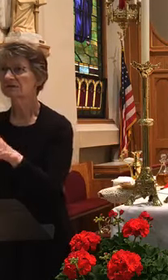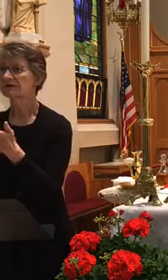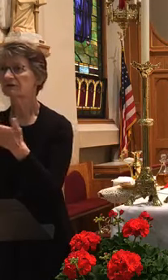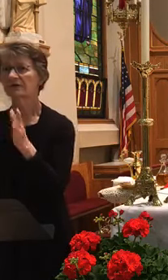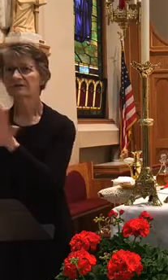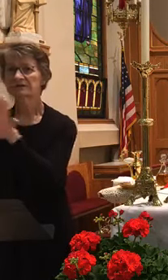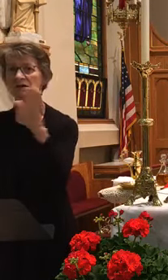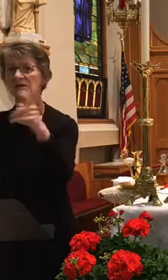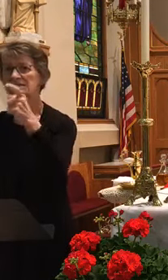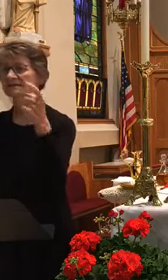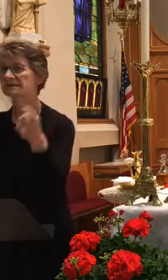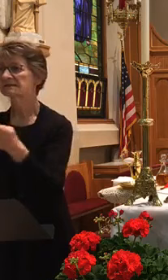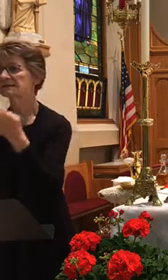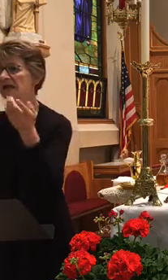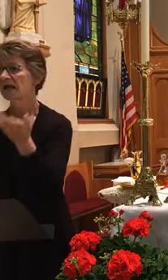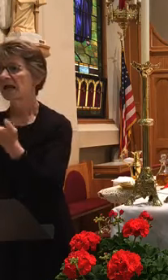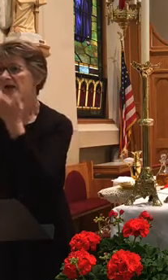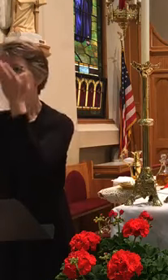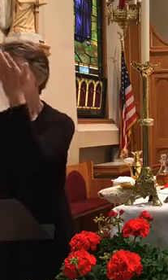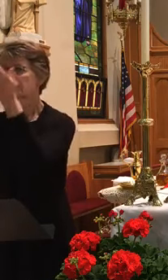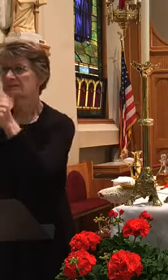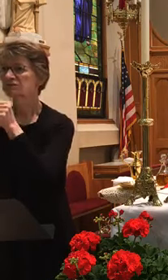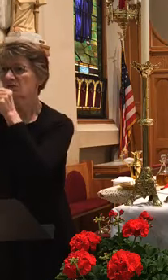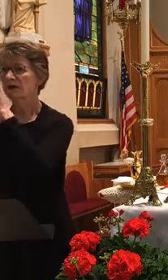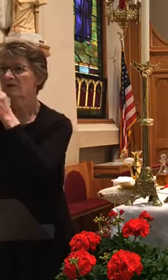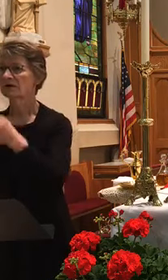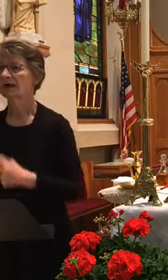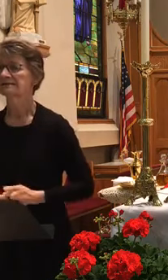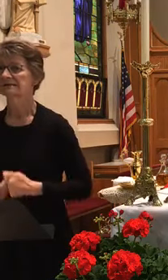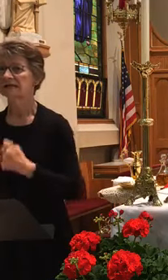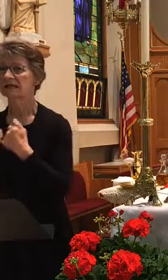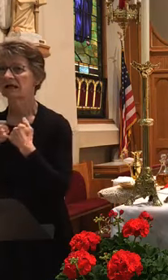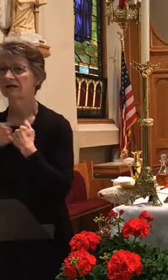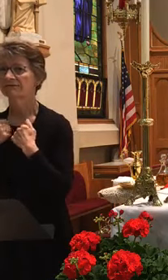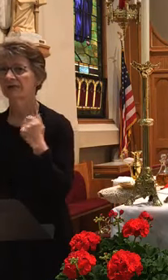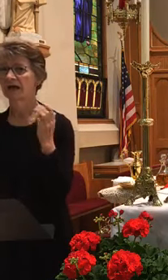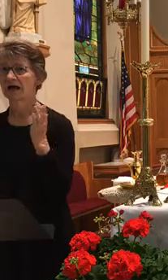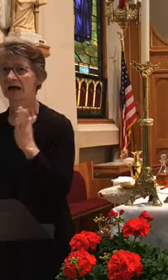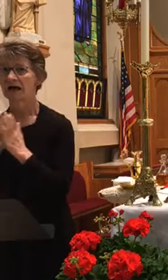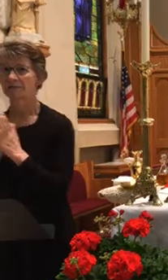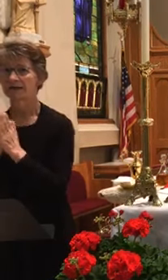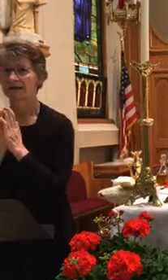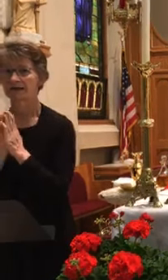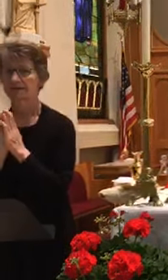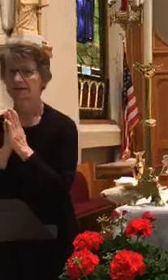us, forgive us our sins, and bring us to everlasting life.